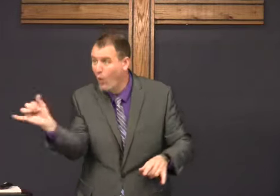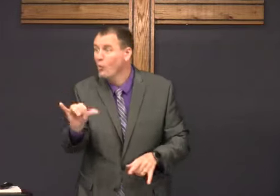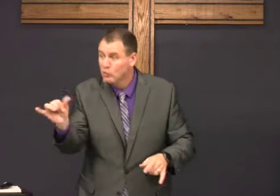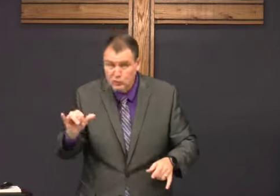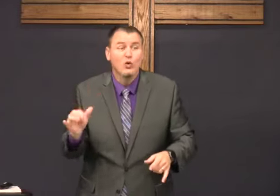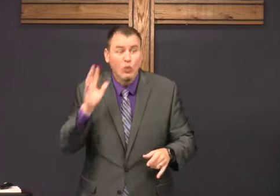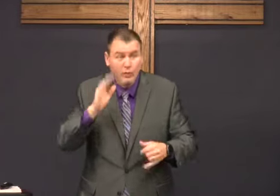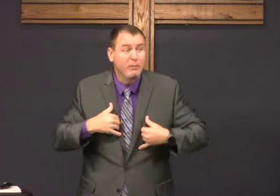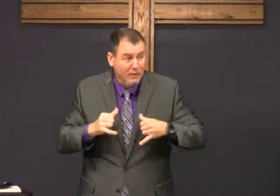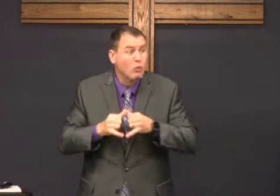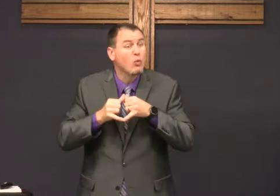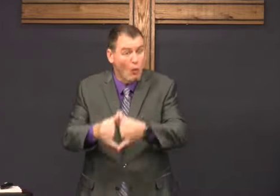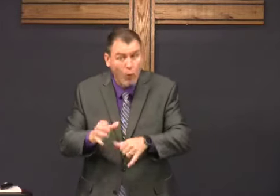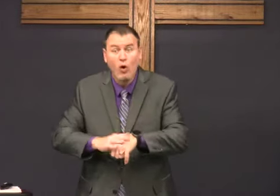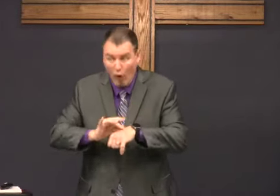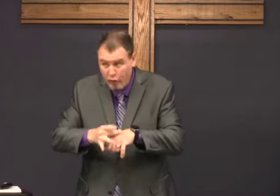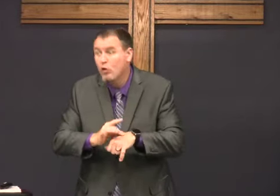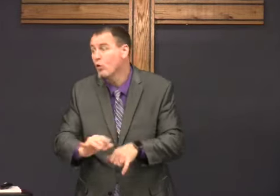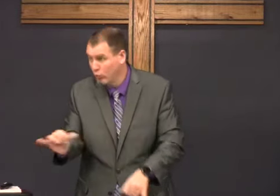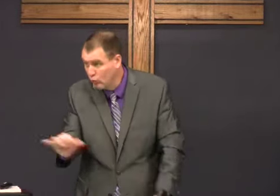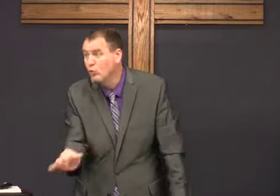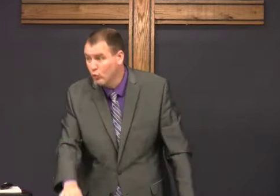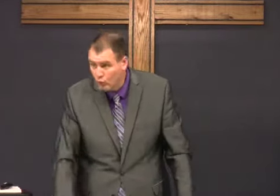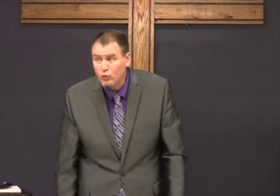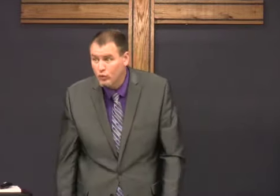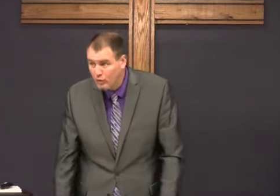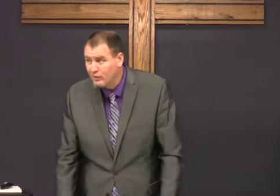But also, we have rewards on earth.